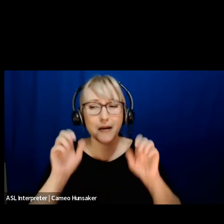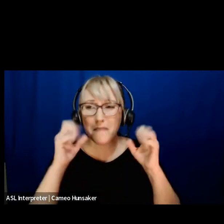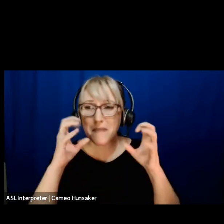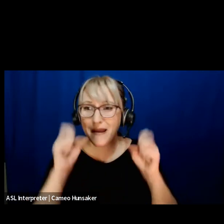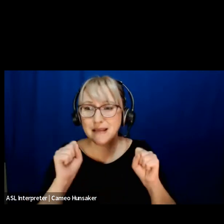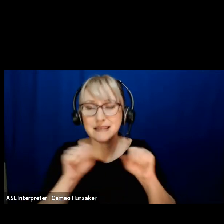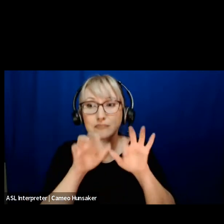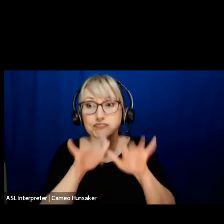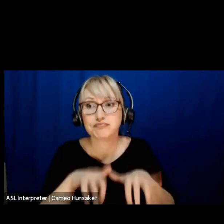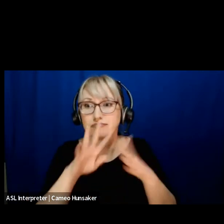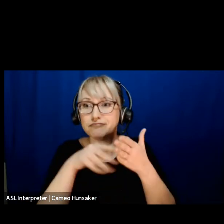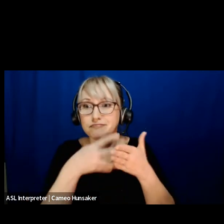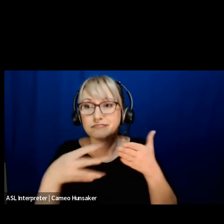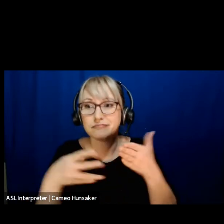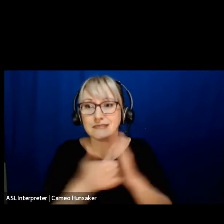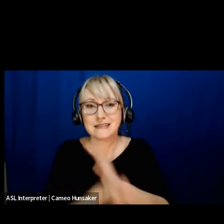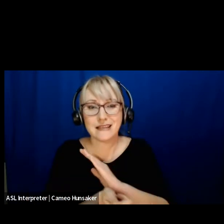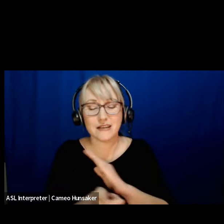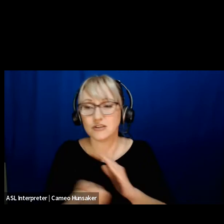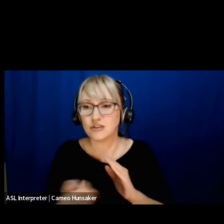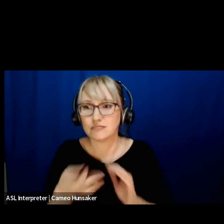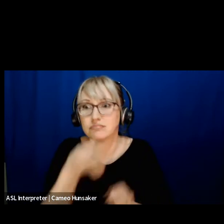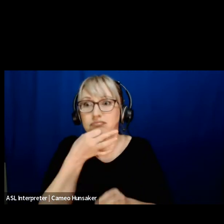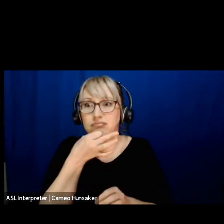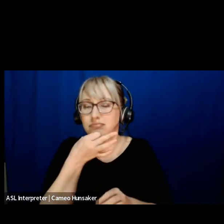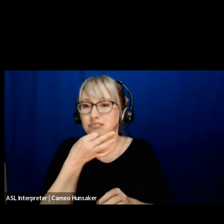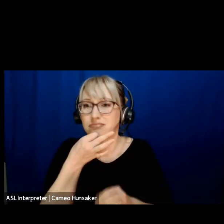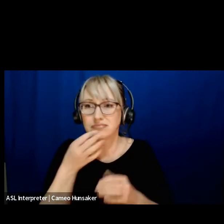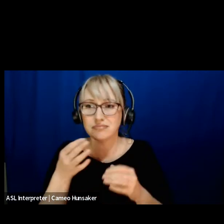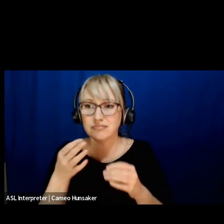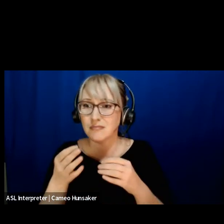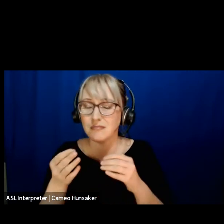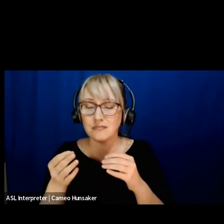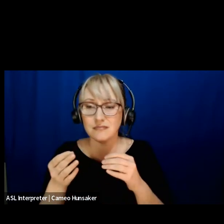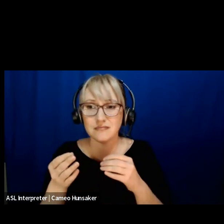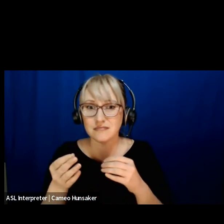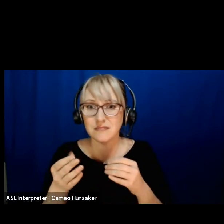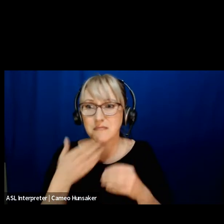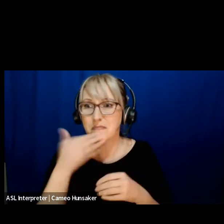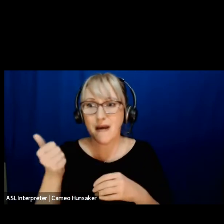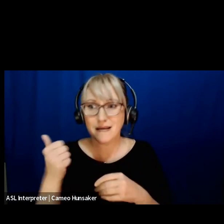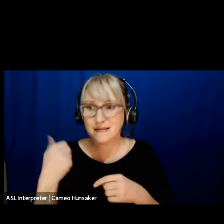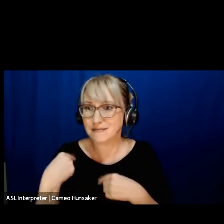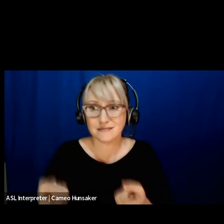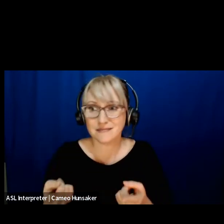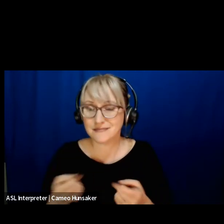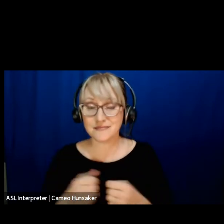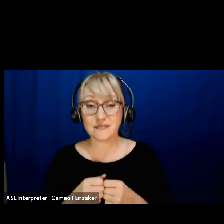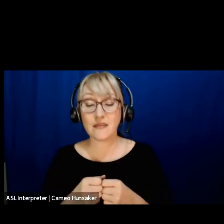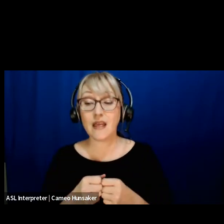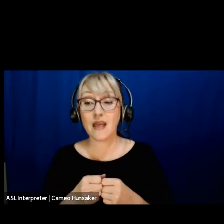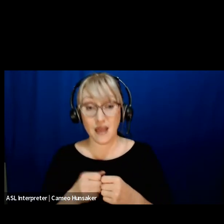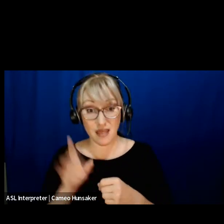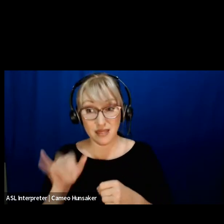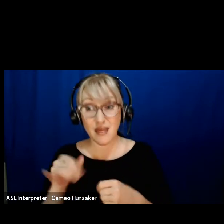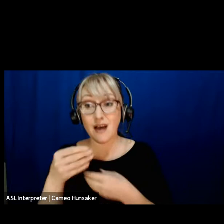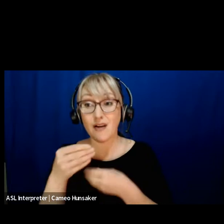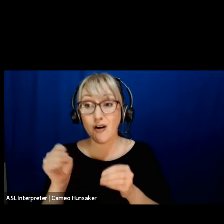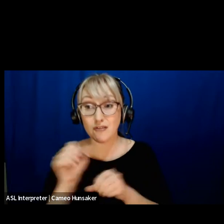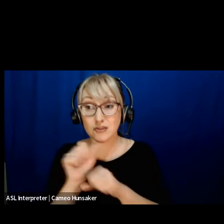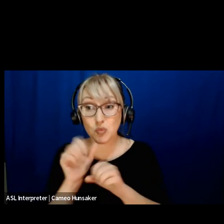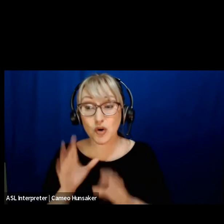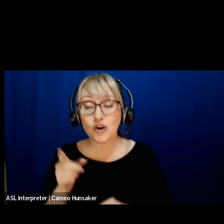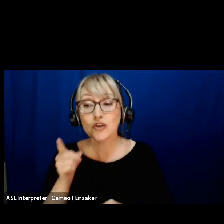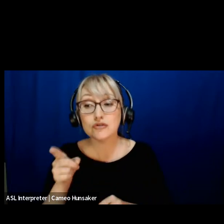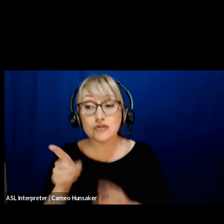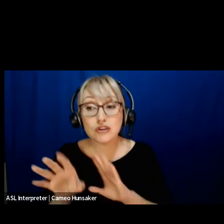just more skilled than any person we've had in the office so far. And she discovered, I had her